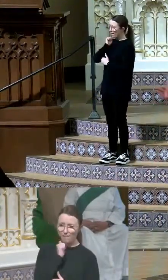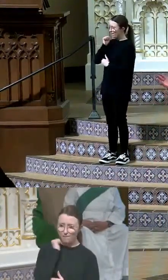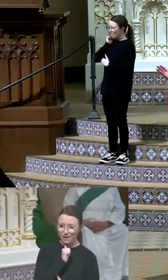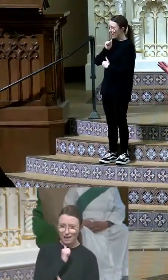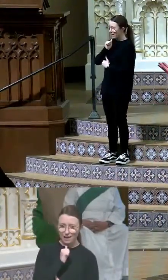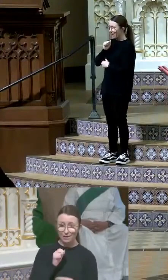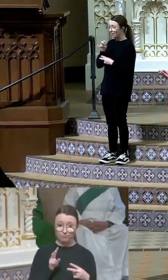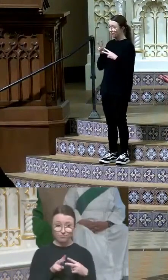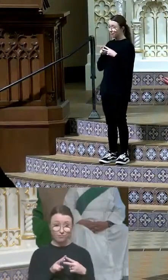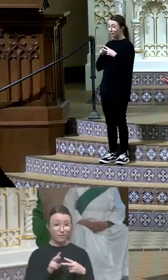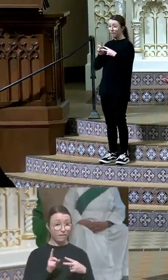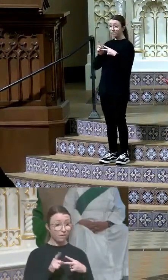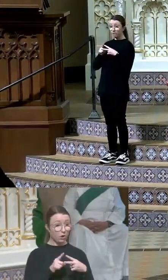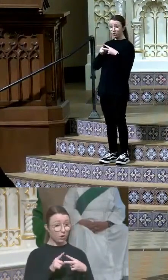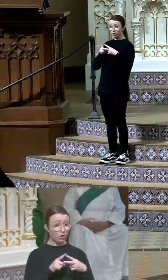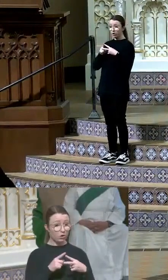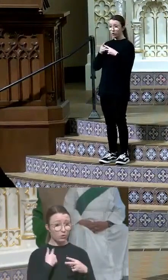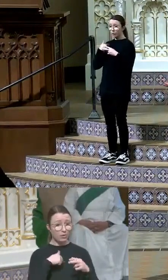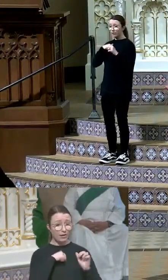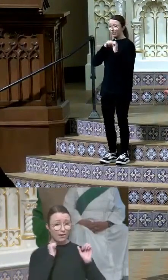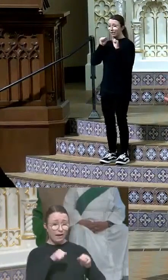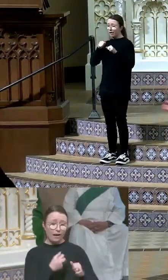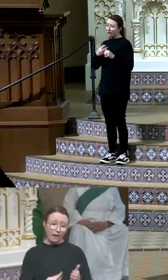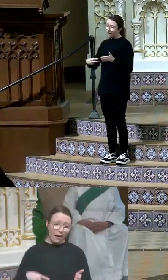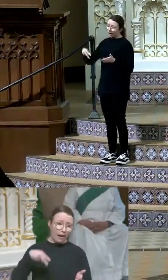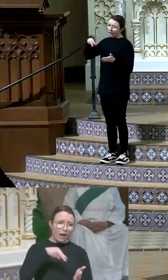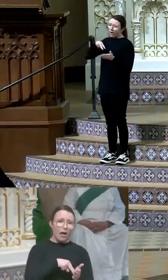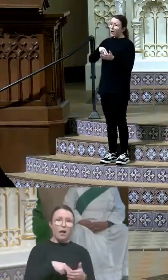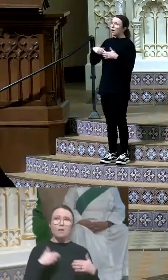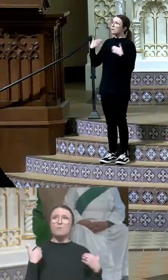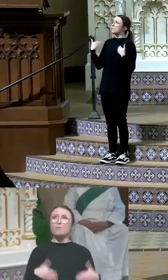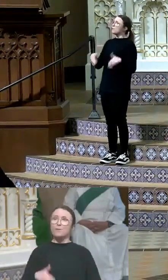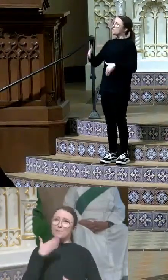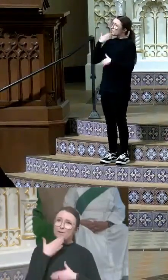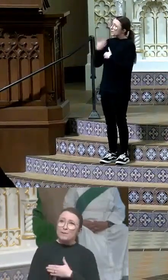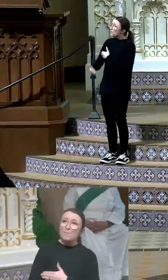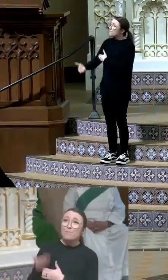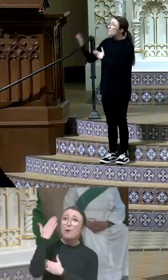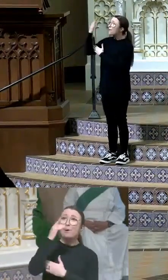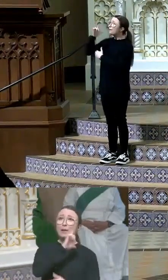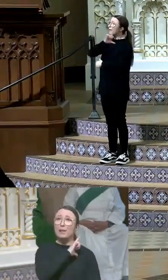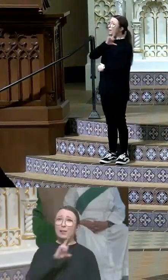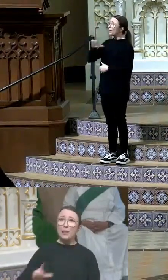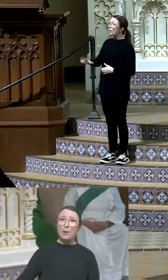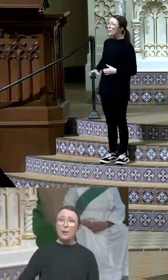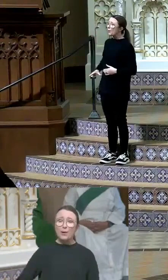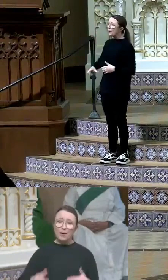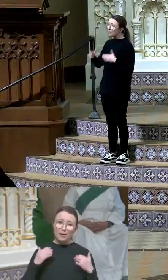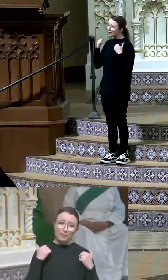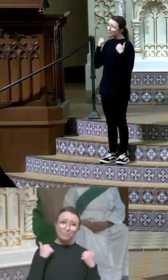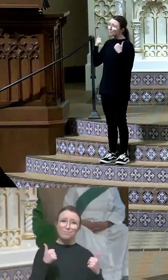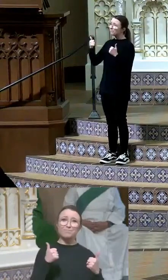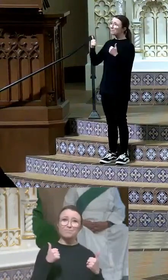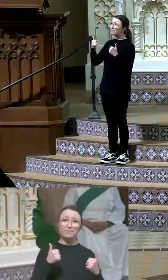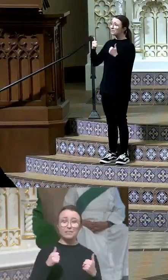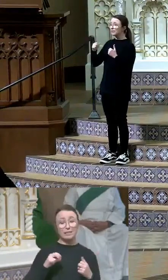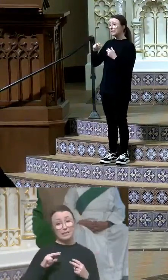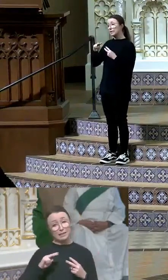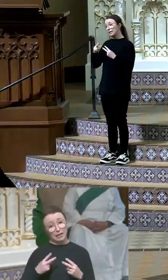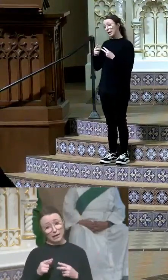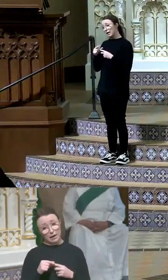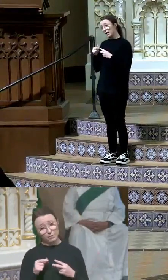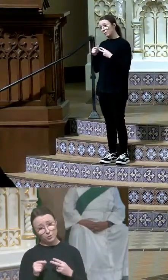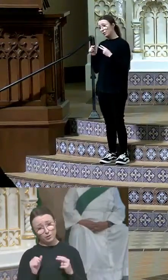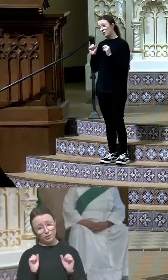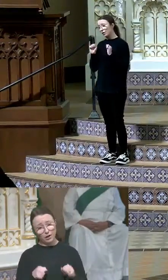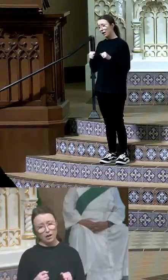is, oh, good morning, Lord. The second is, oh,